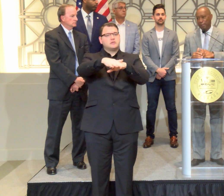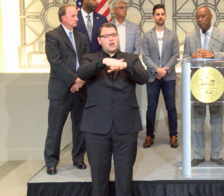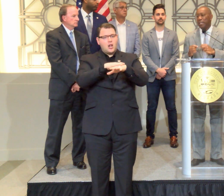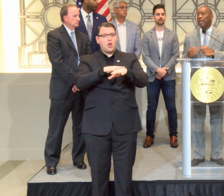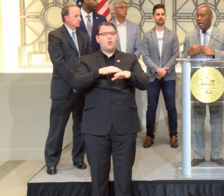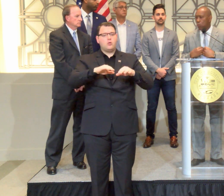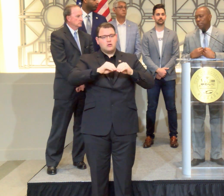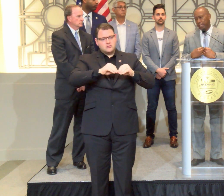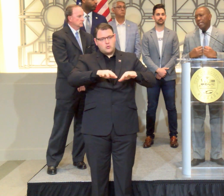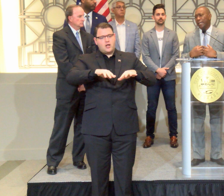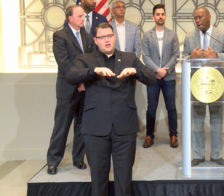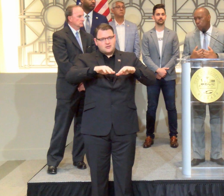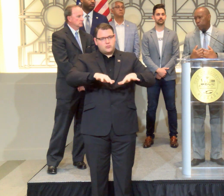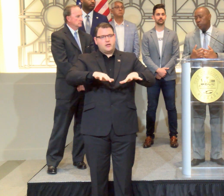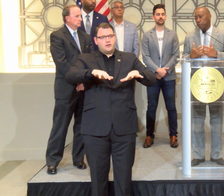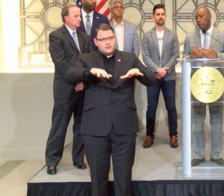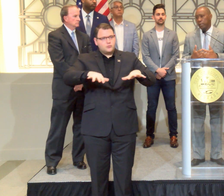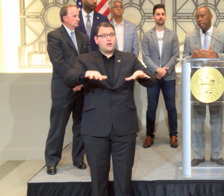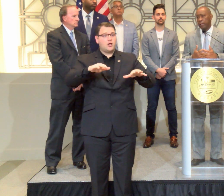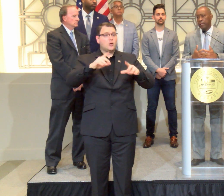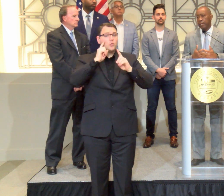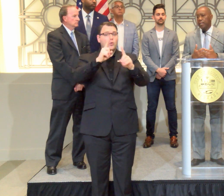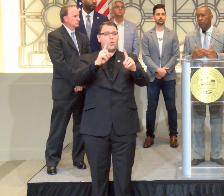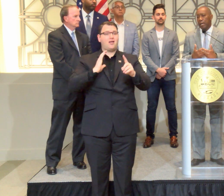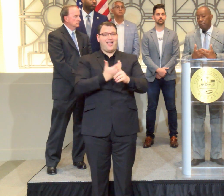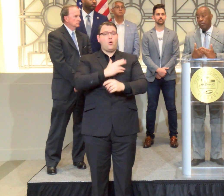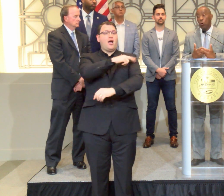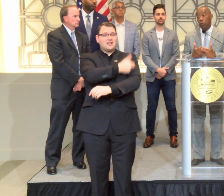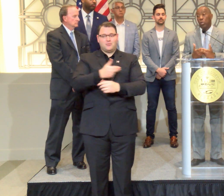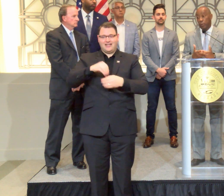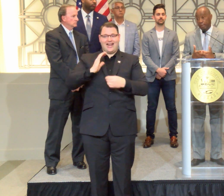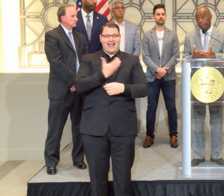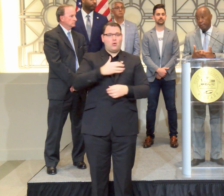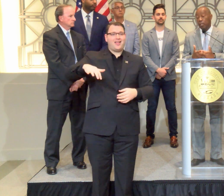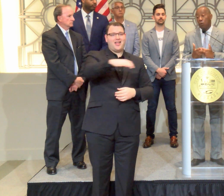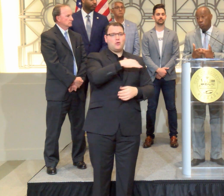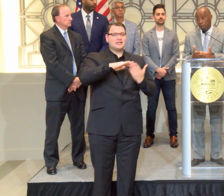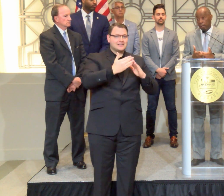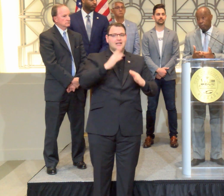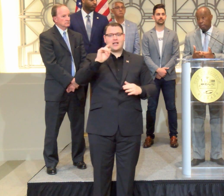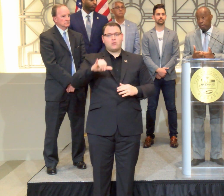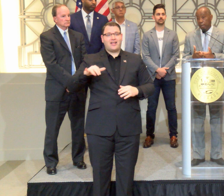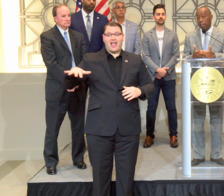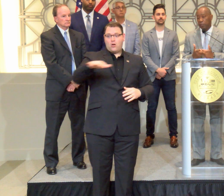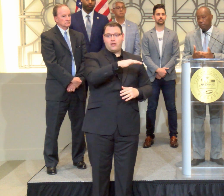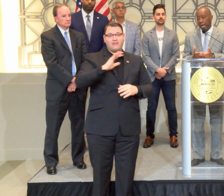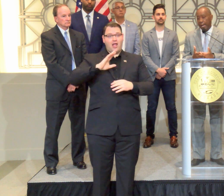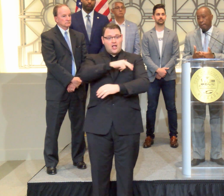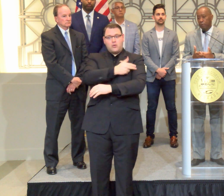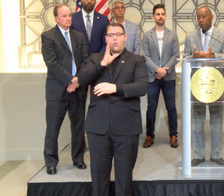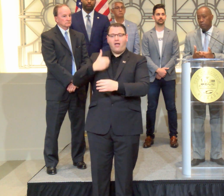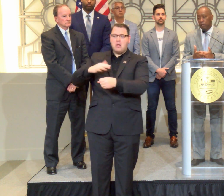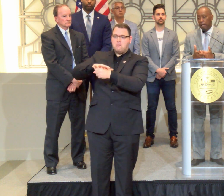delivery system in our city, in our region, in our county, is not being overloaded and overwhelmed. Because if